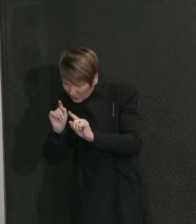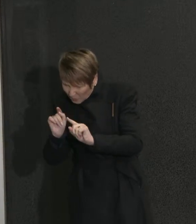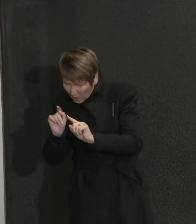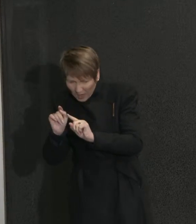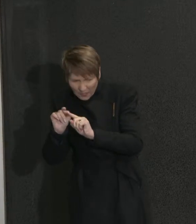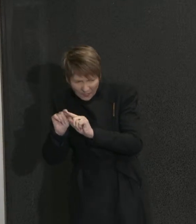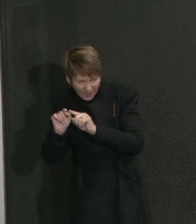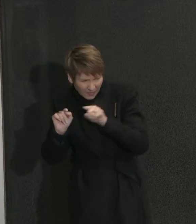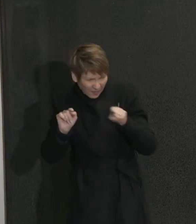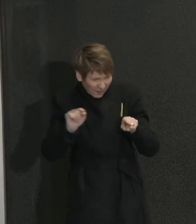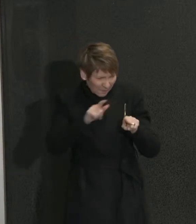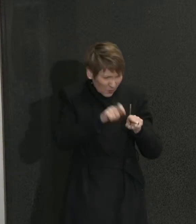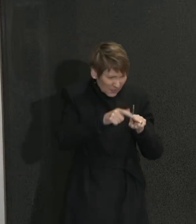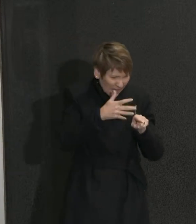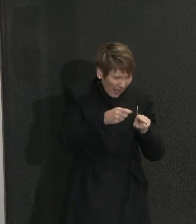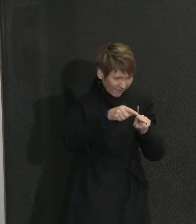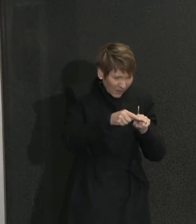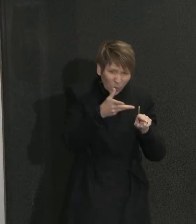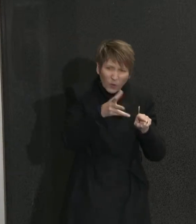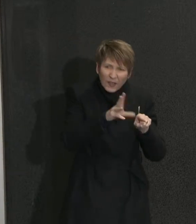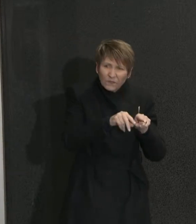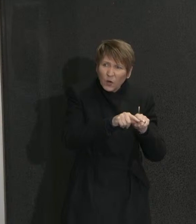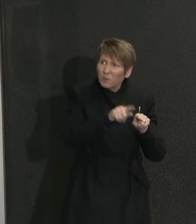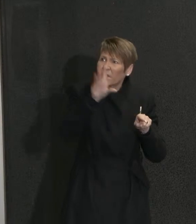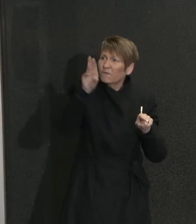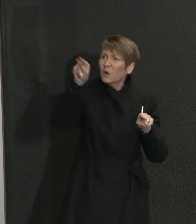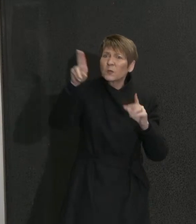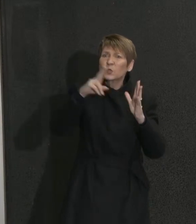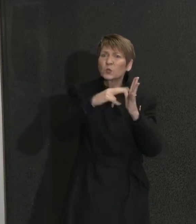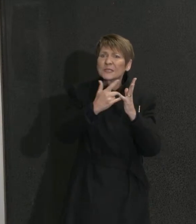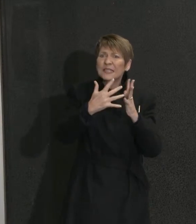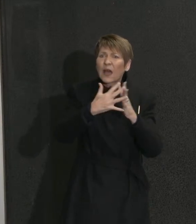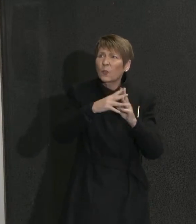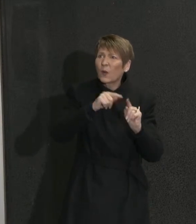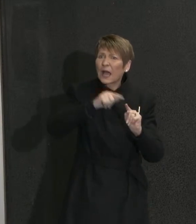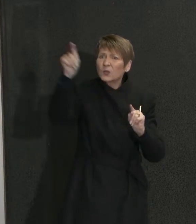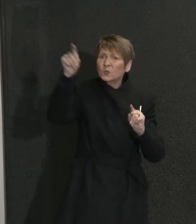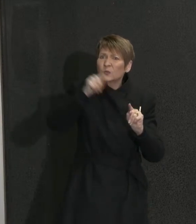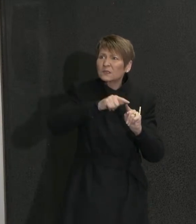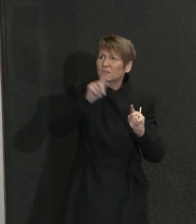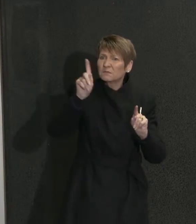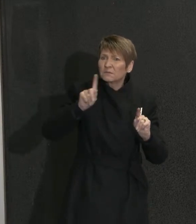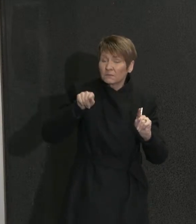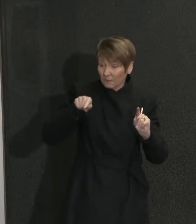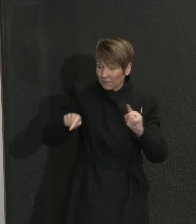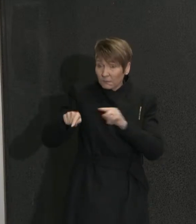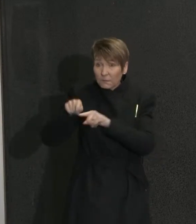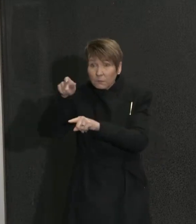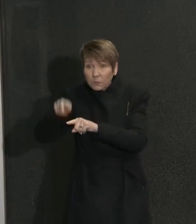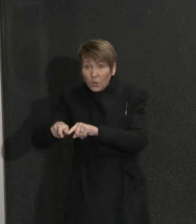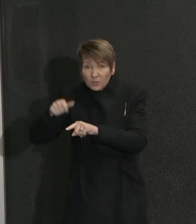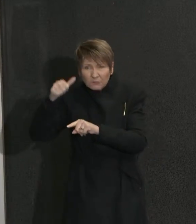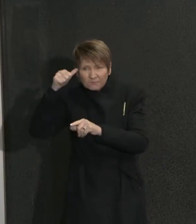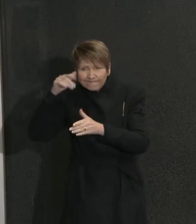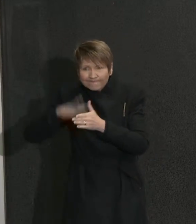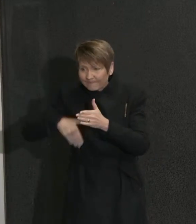anytime soon? Yeah, look, I think you just have to wait and see. There's about 20% of cases where you can't get an exact